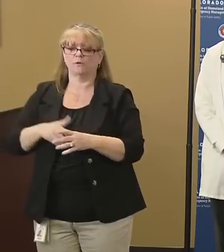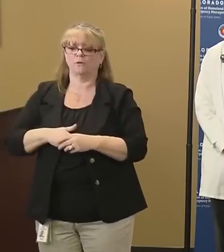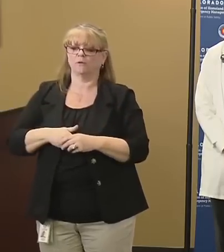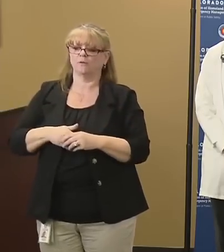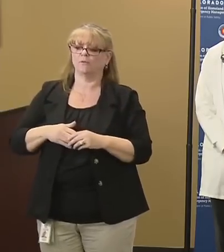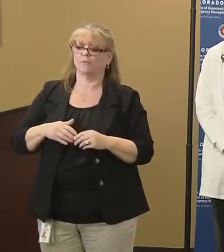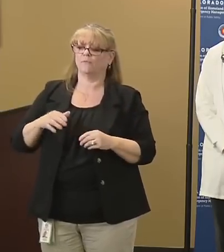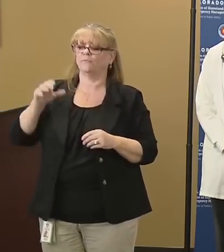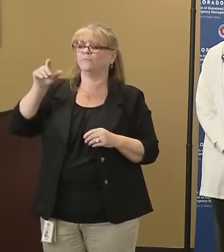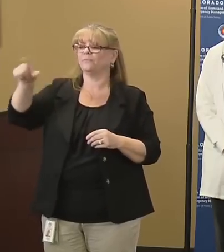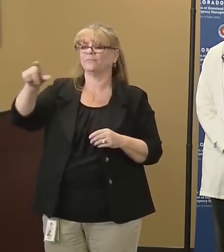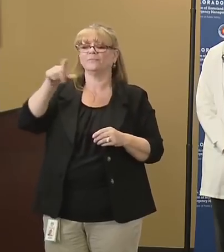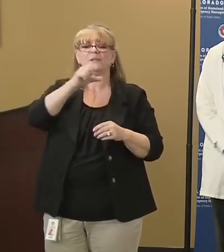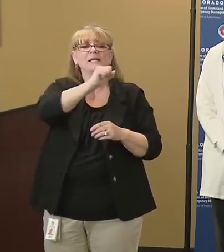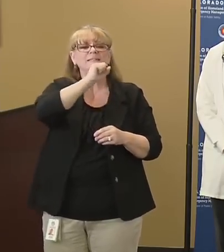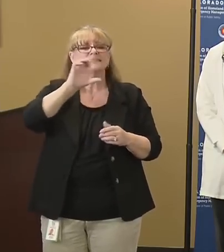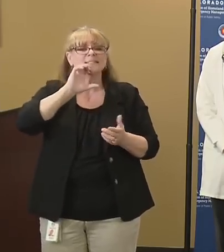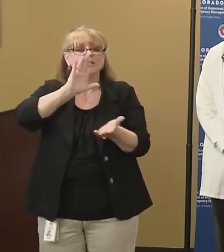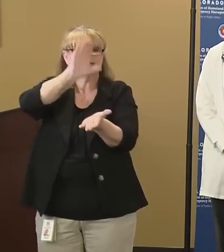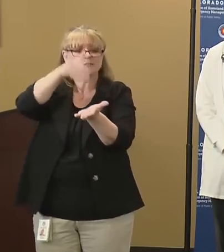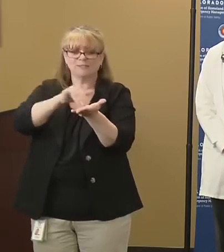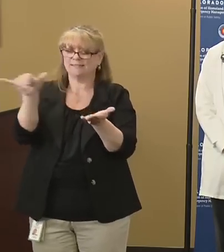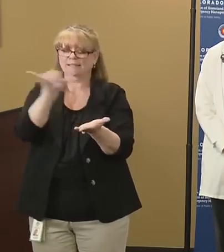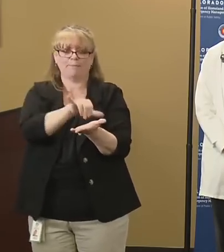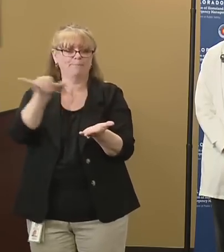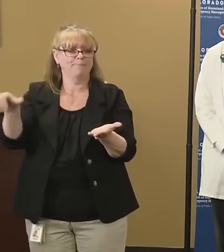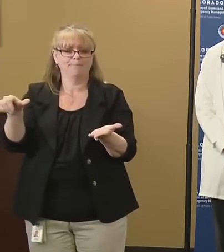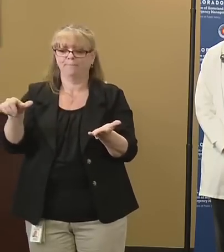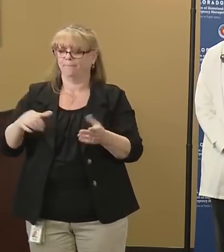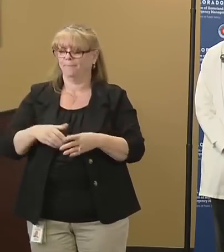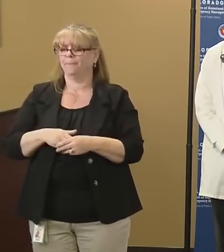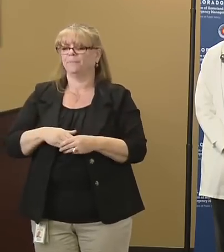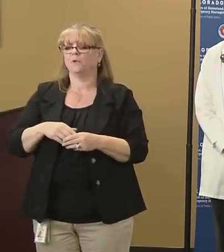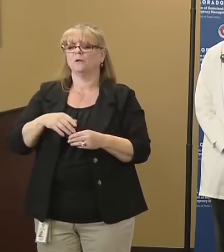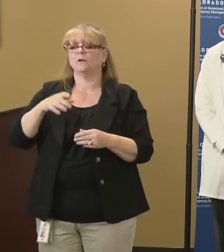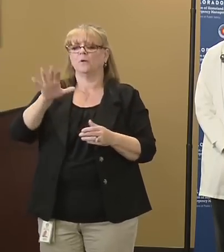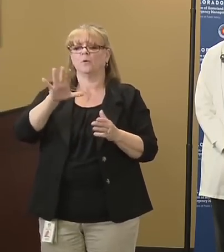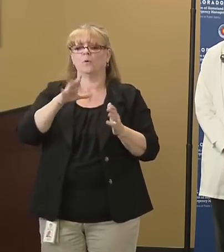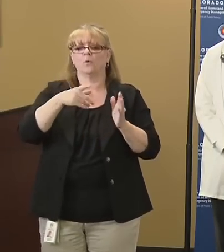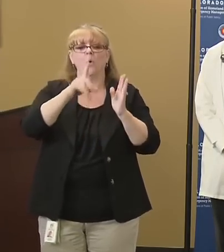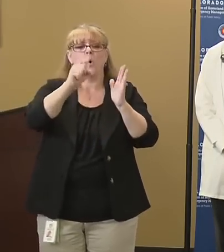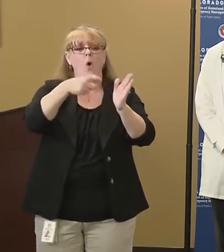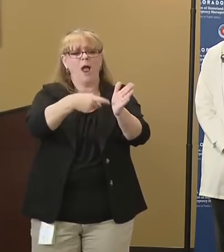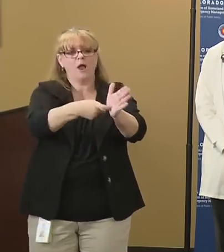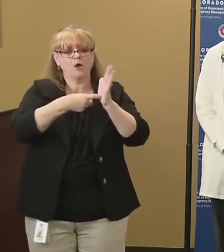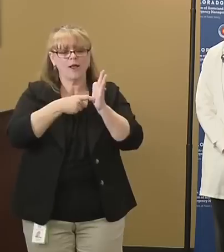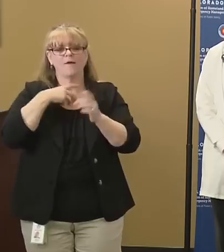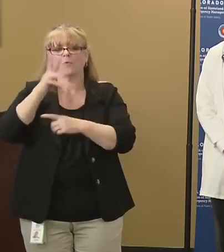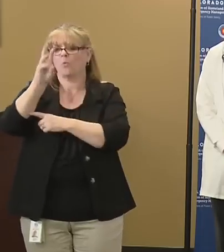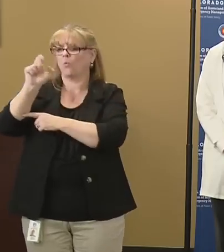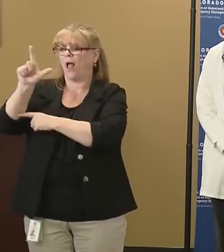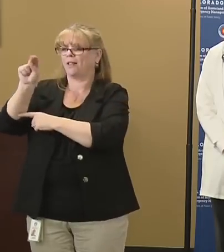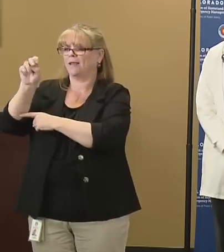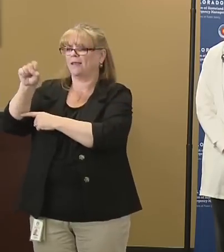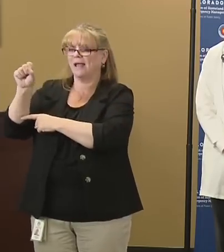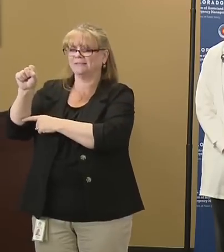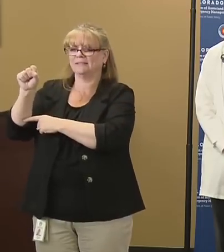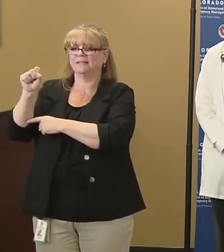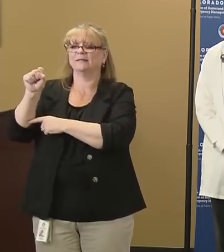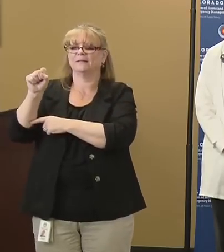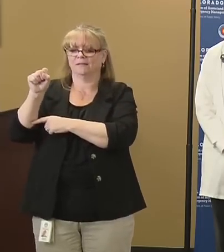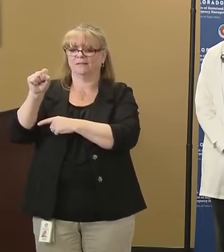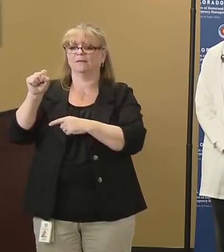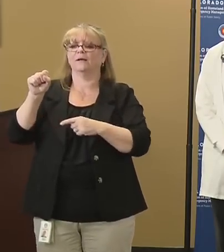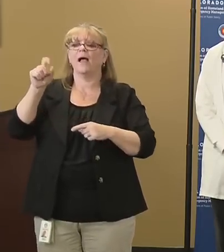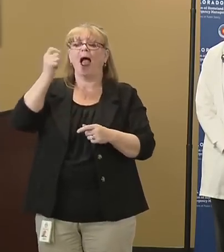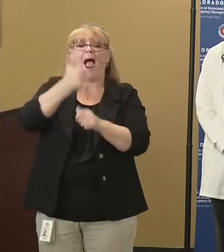check, just as you had when you entered this building. Your temperature was taken, my temperature was taken for those at home. Yes, no one's exempt, not even the governor,